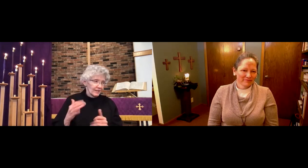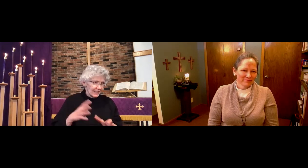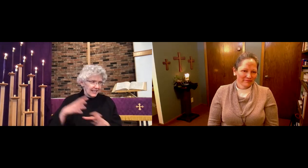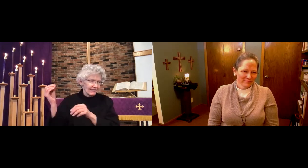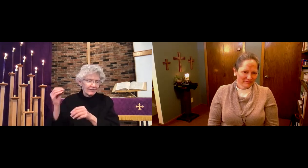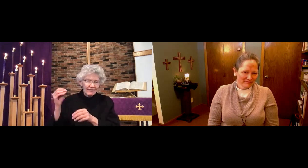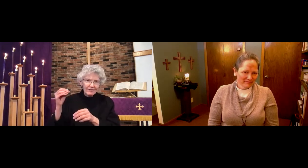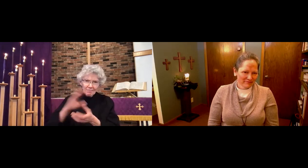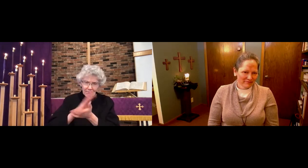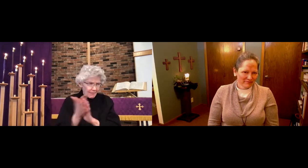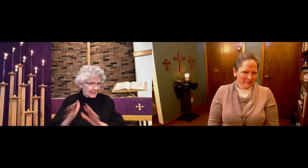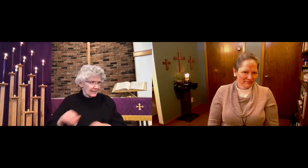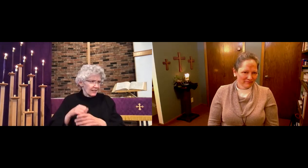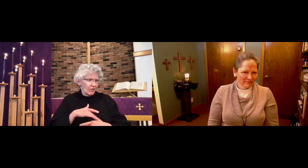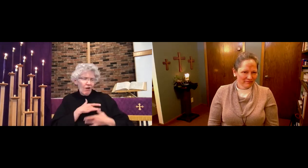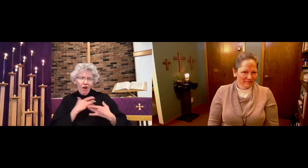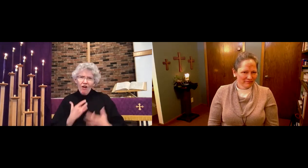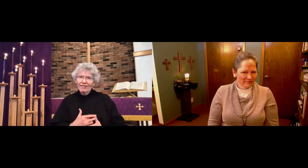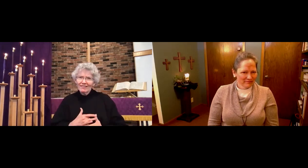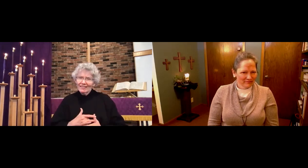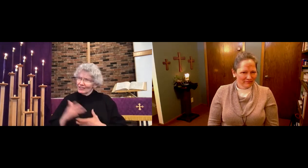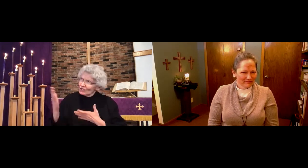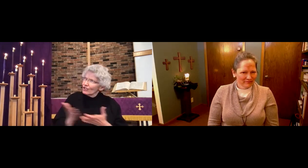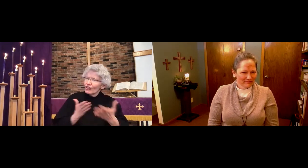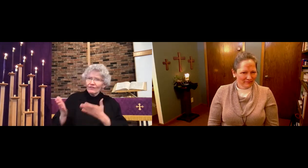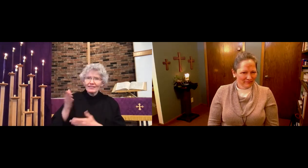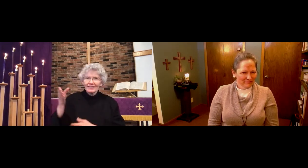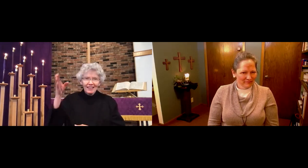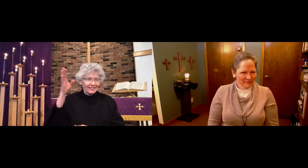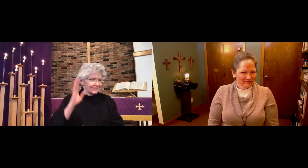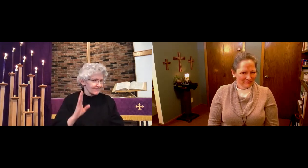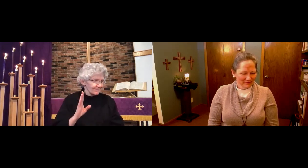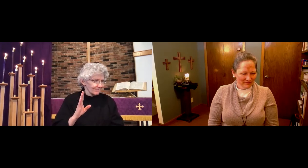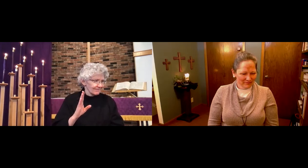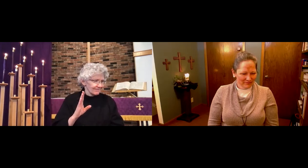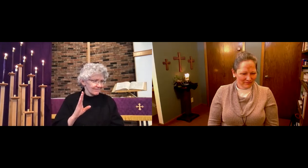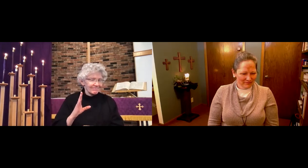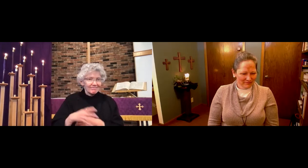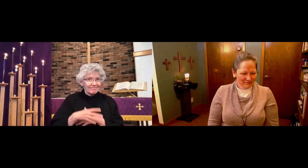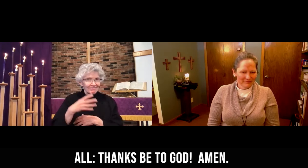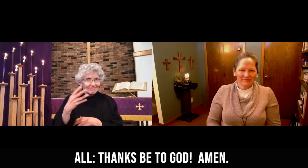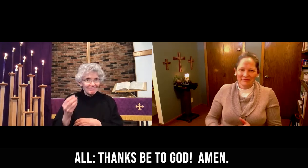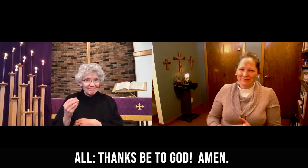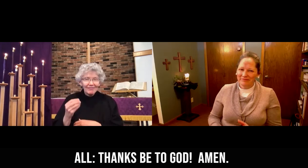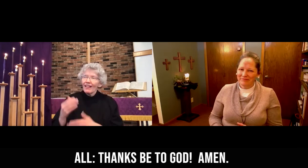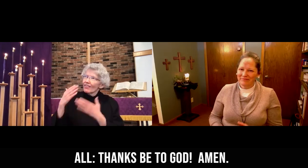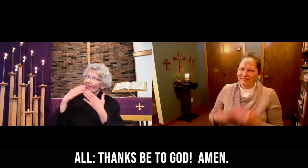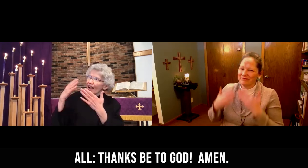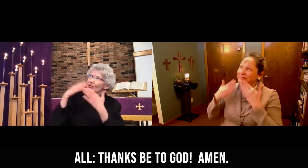Deacon Dorothy, go in peace, serve the Lord, and we all